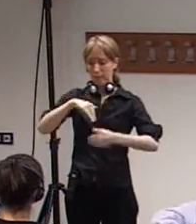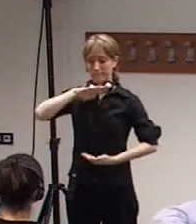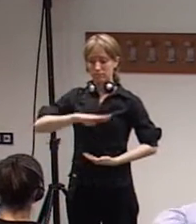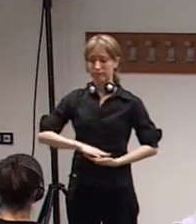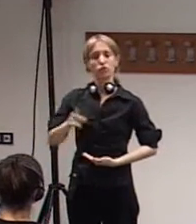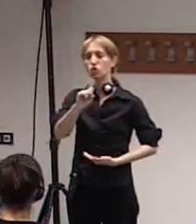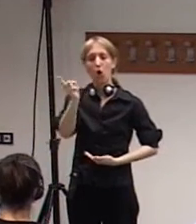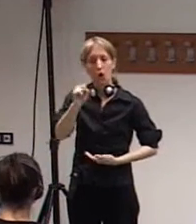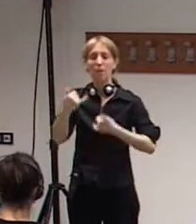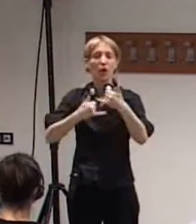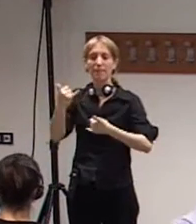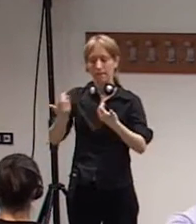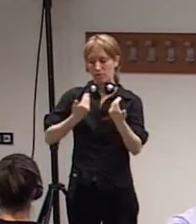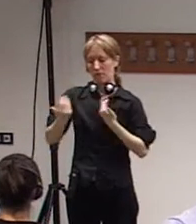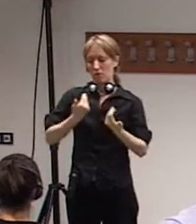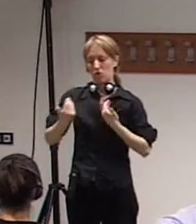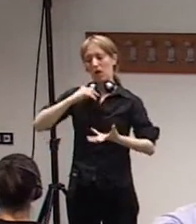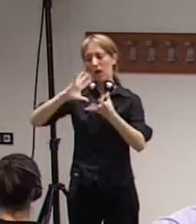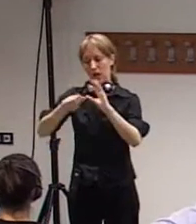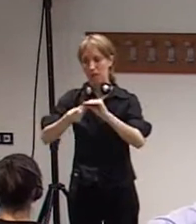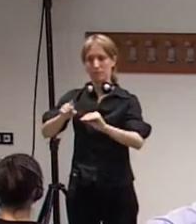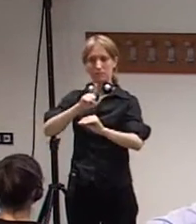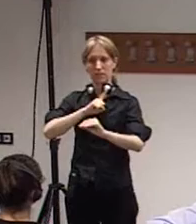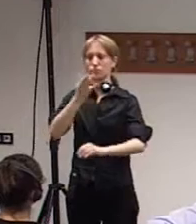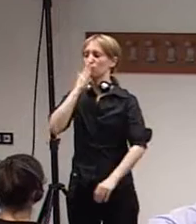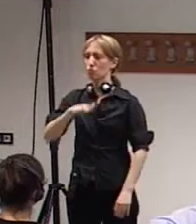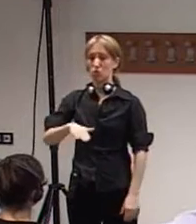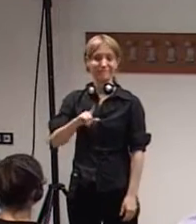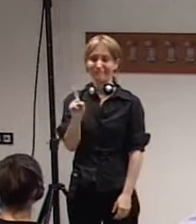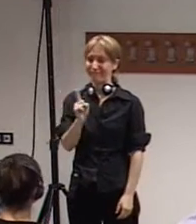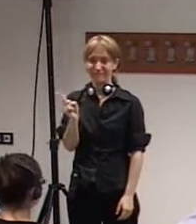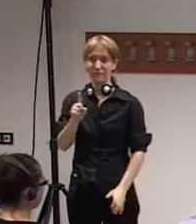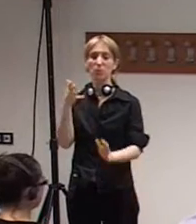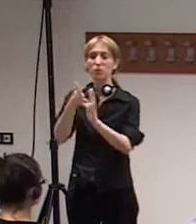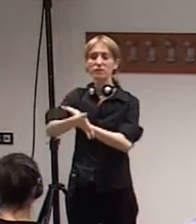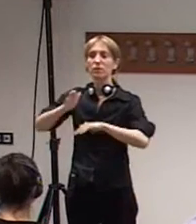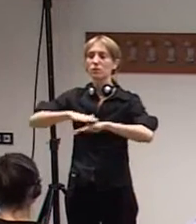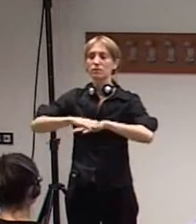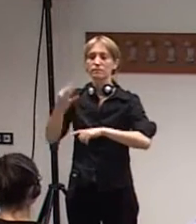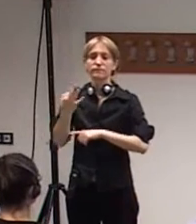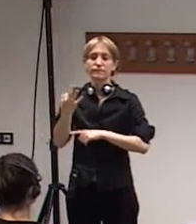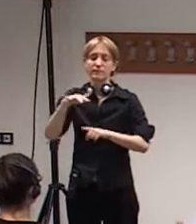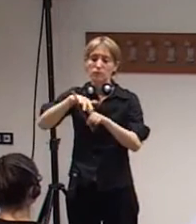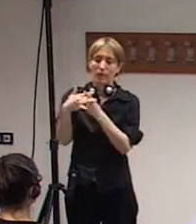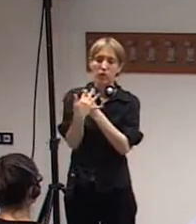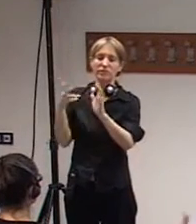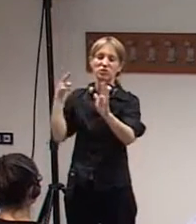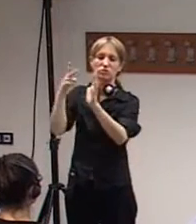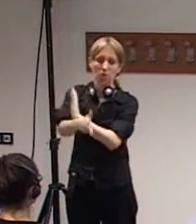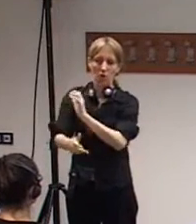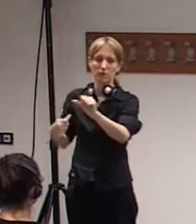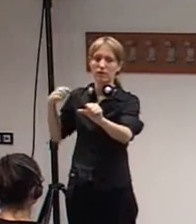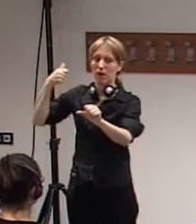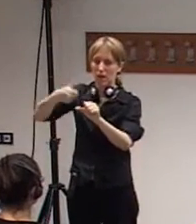they are illiterate, but rather they didn't have the right training, mostly due